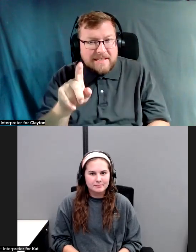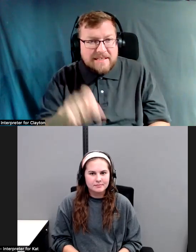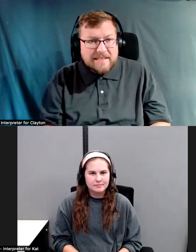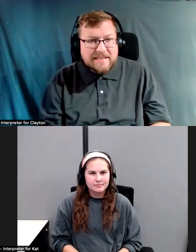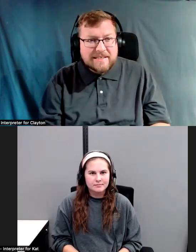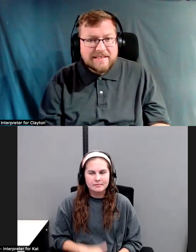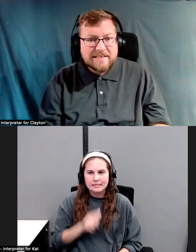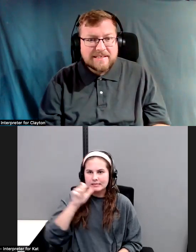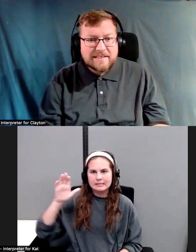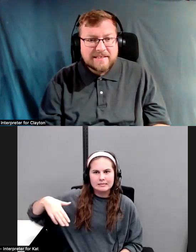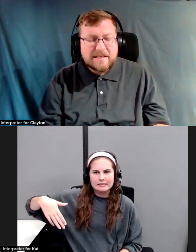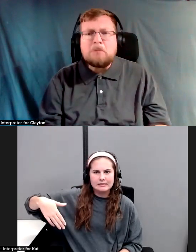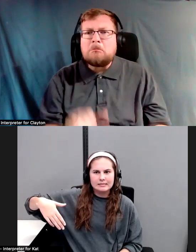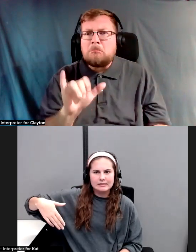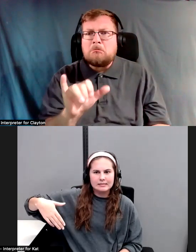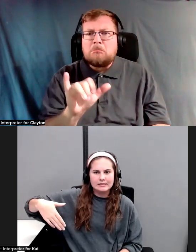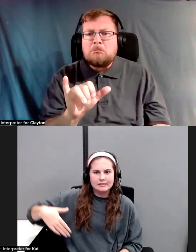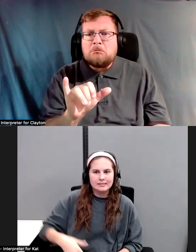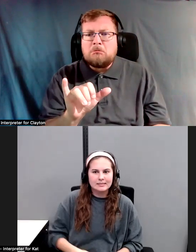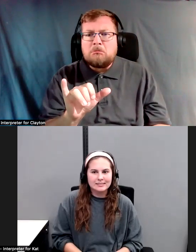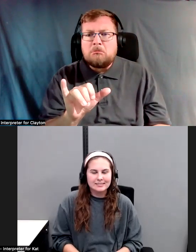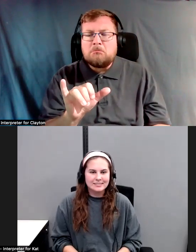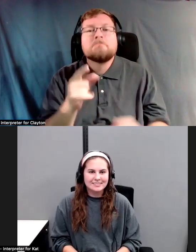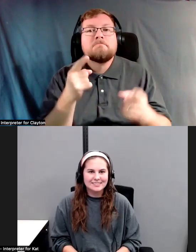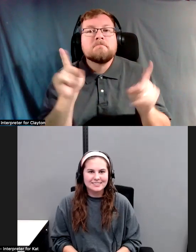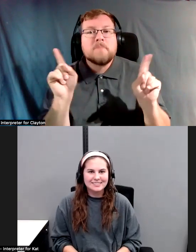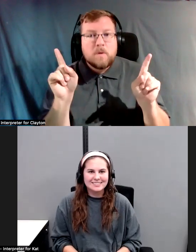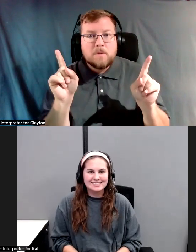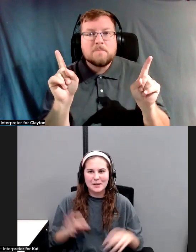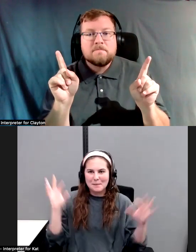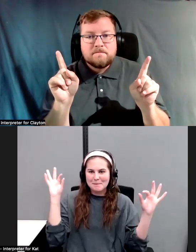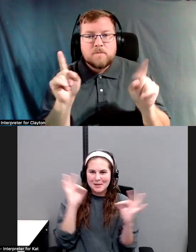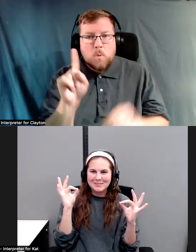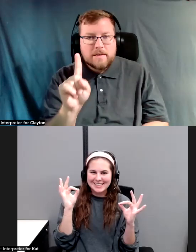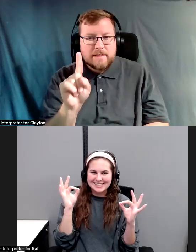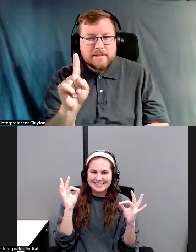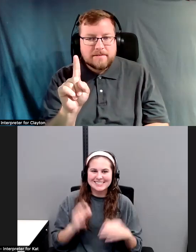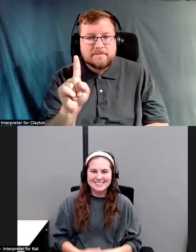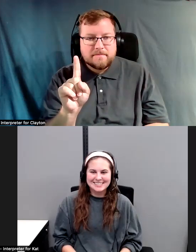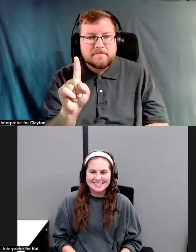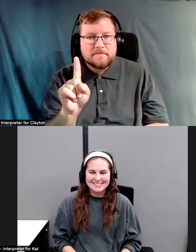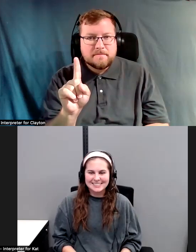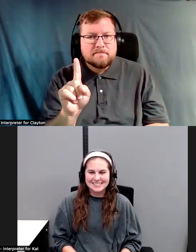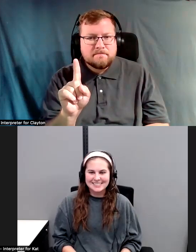Not yet. Let's see. Oh, there we go. Okay, Okay, one perfect. second here.